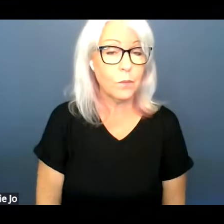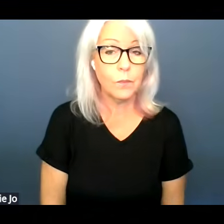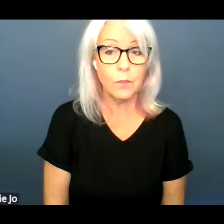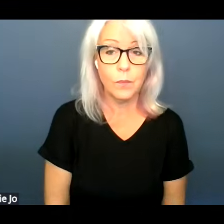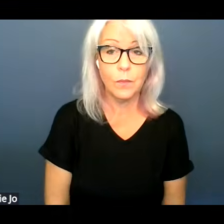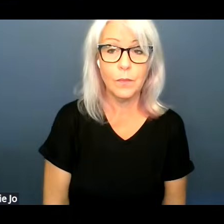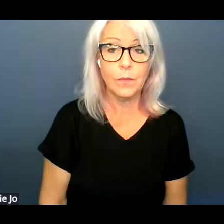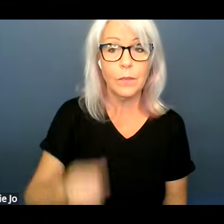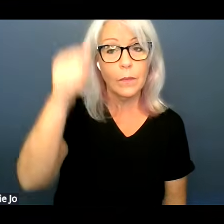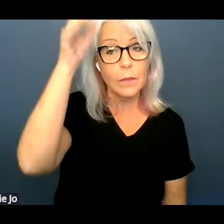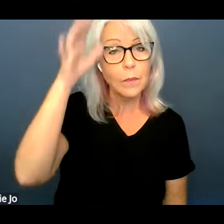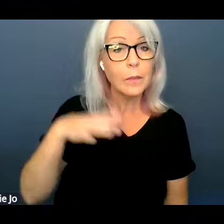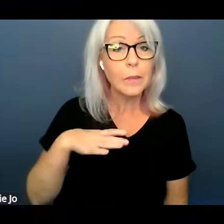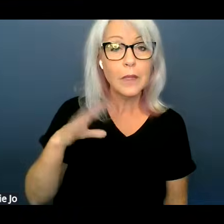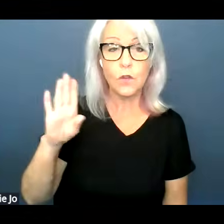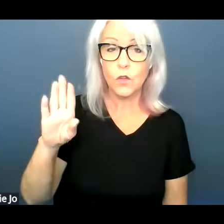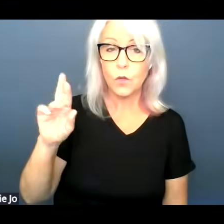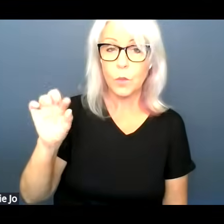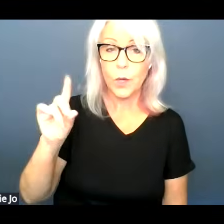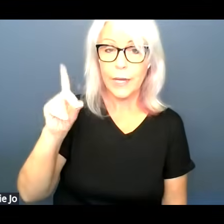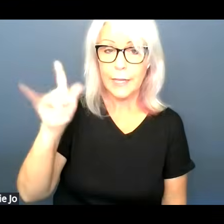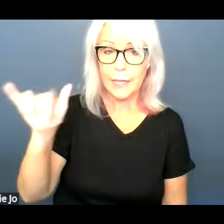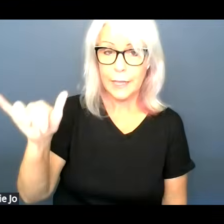Mr. Brady.